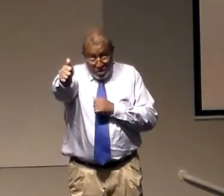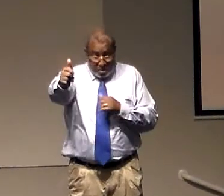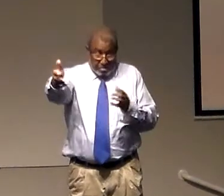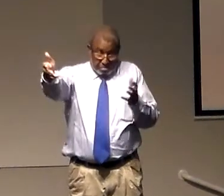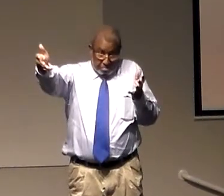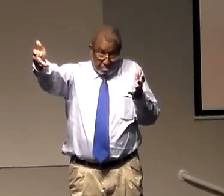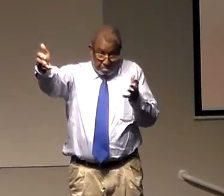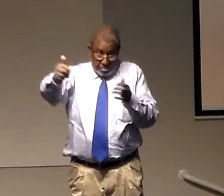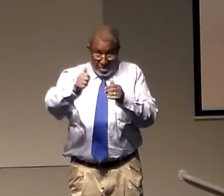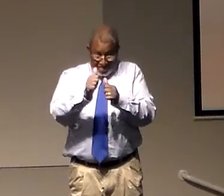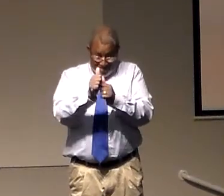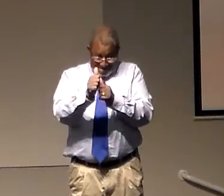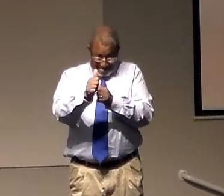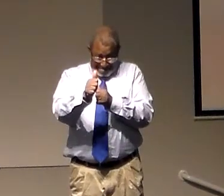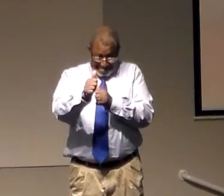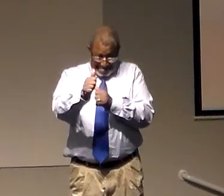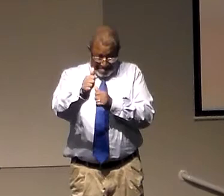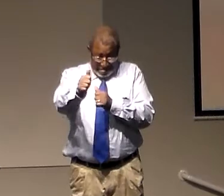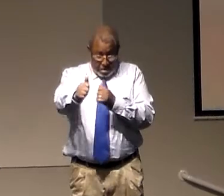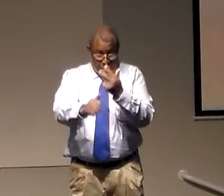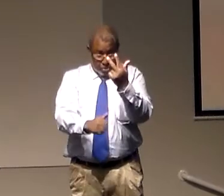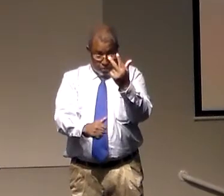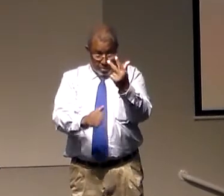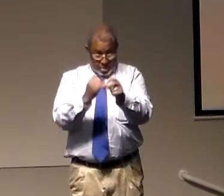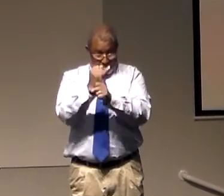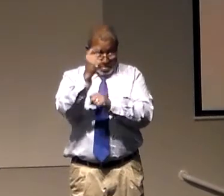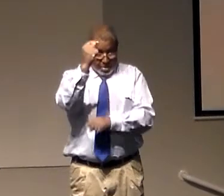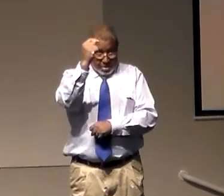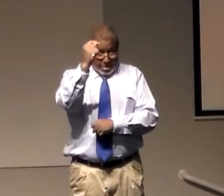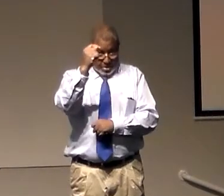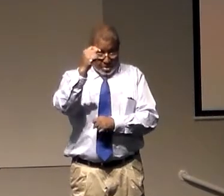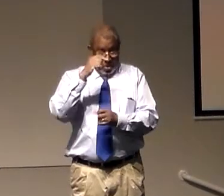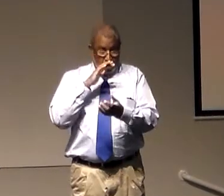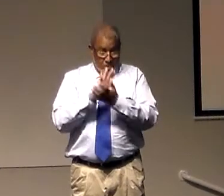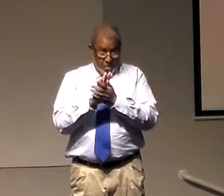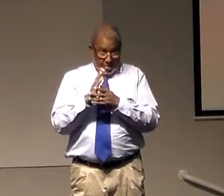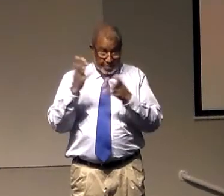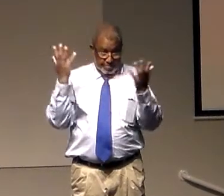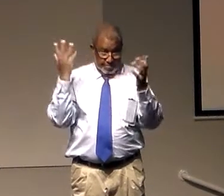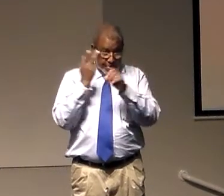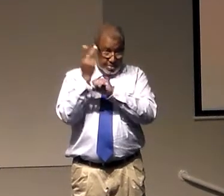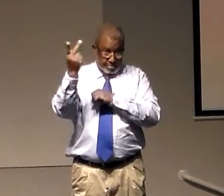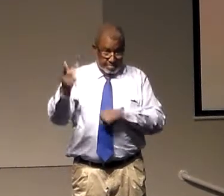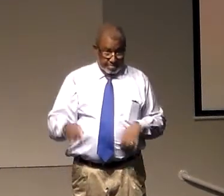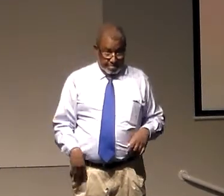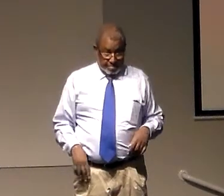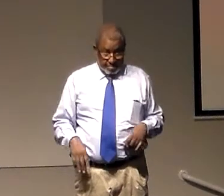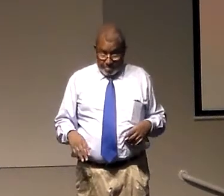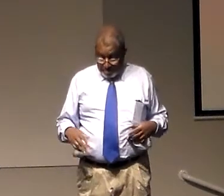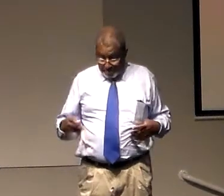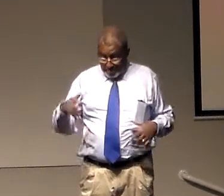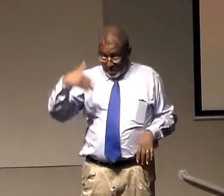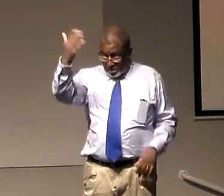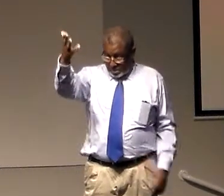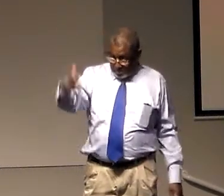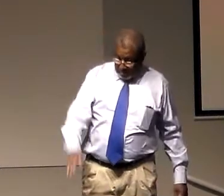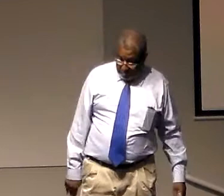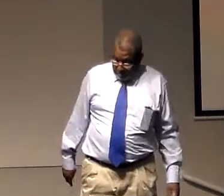How far? I don't know, but it was far, pretty sure. But guess what? Let's see what